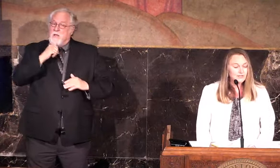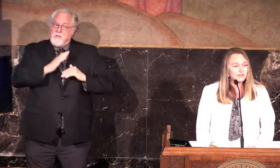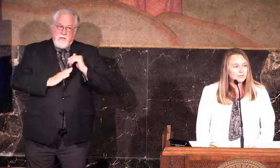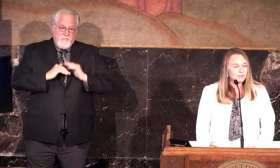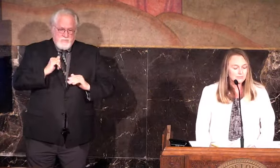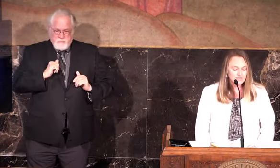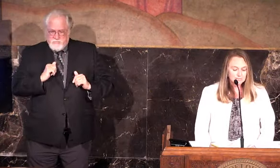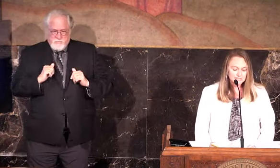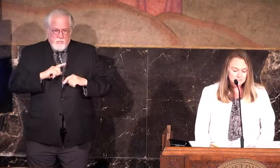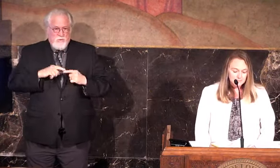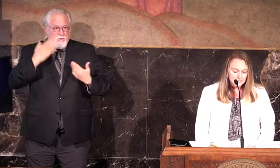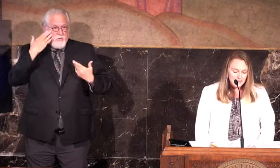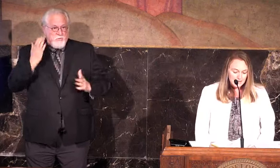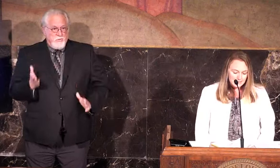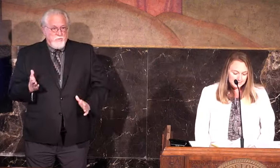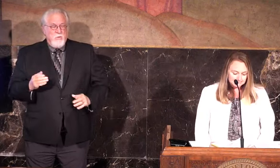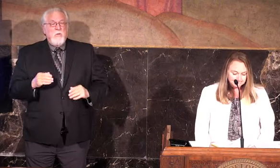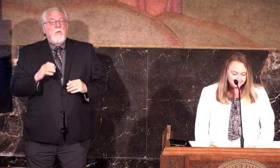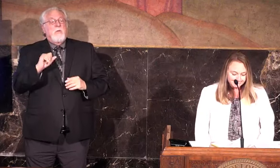know? It's uncomfortable sometimes.